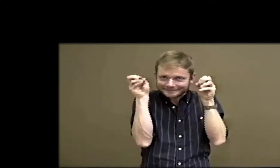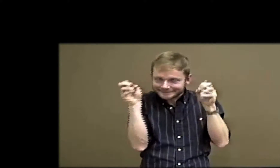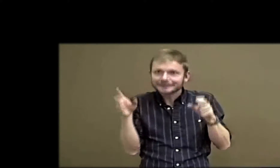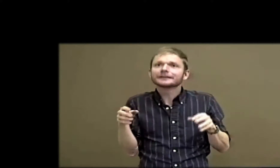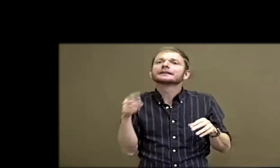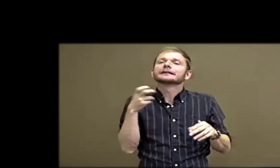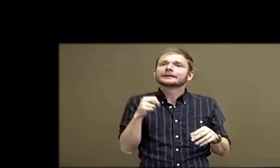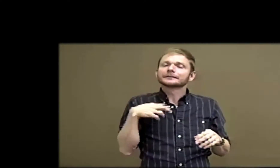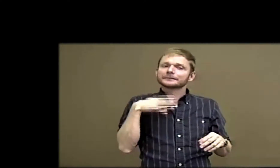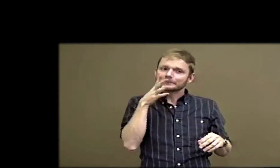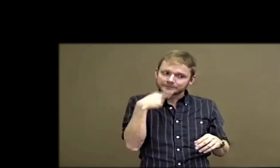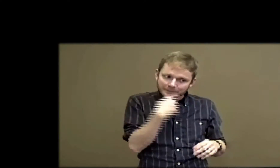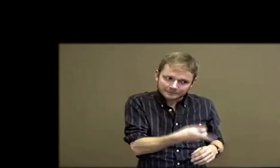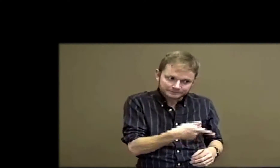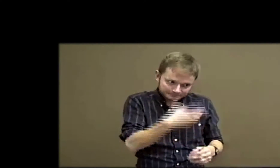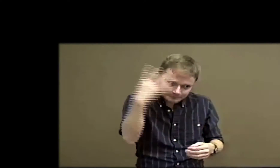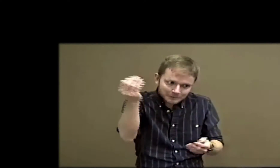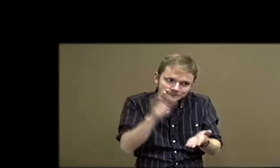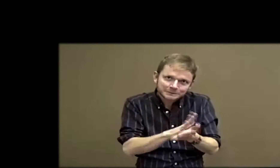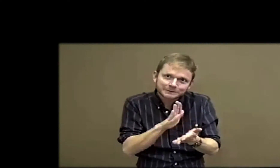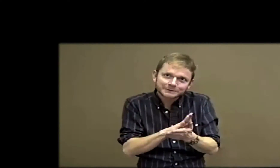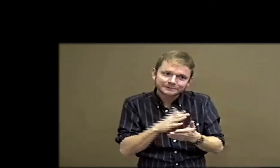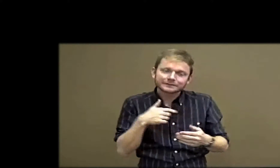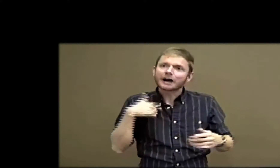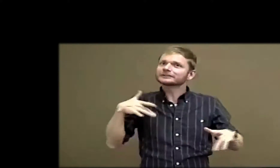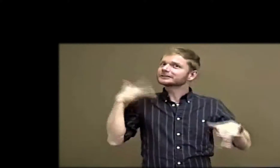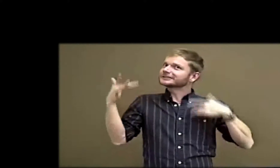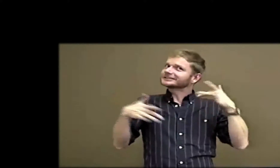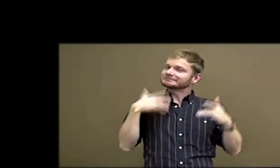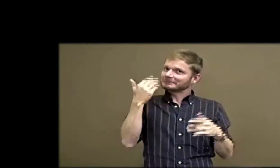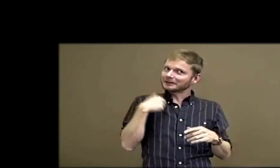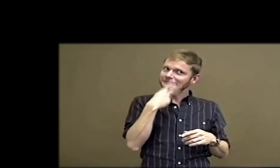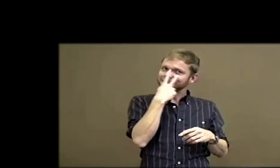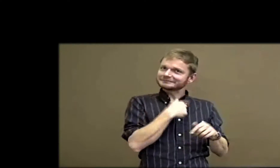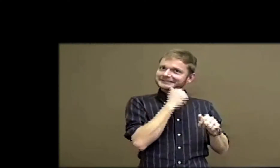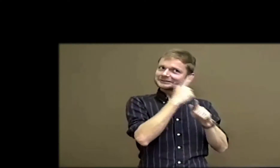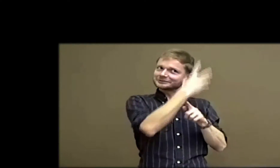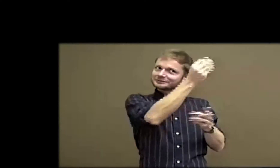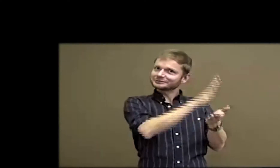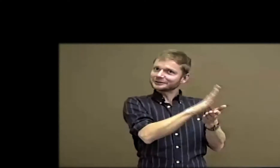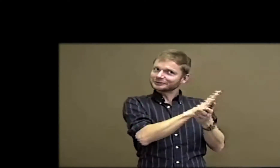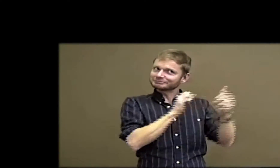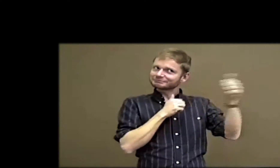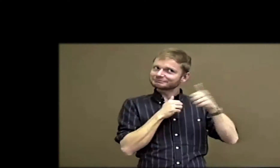When it was time for me to go to school, I was very excited to see the other students similar to myself.